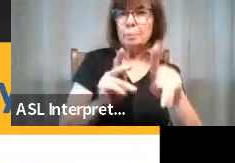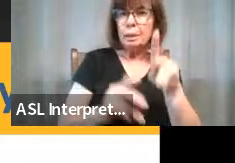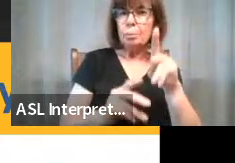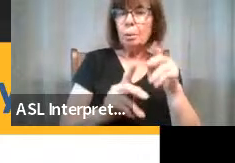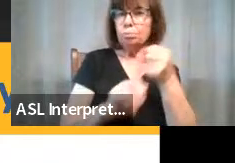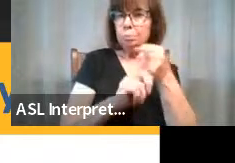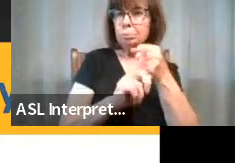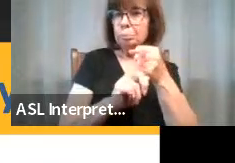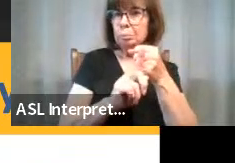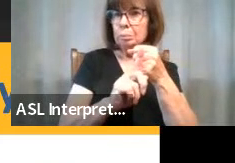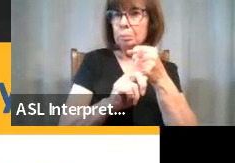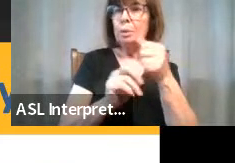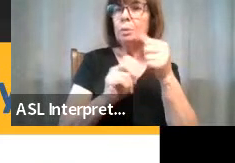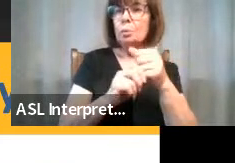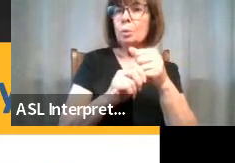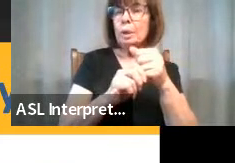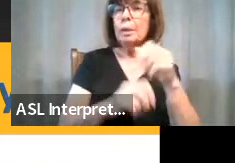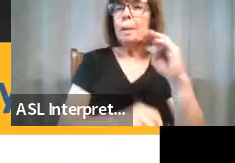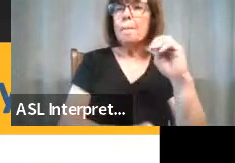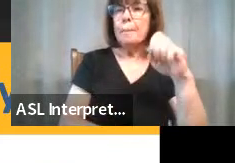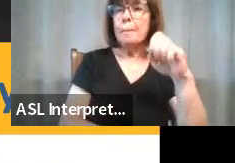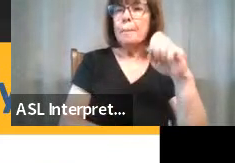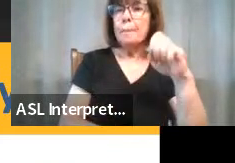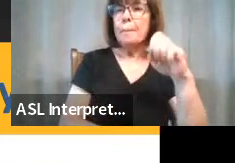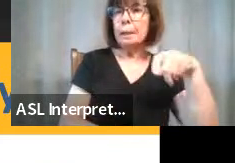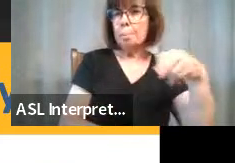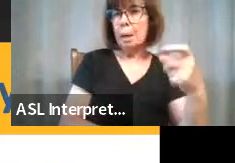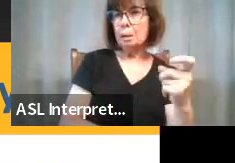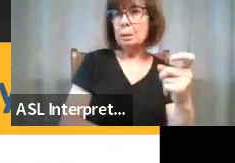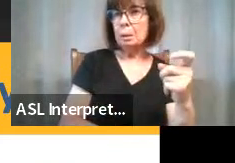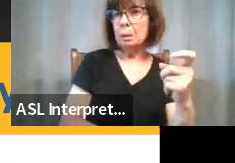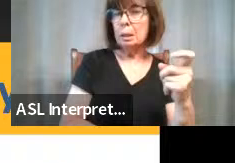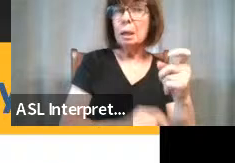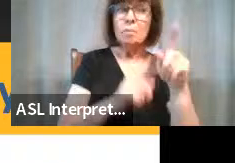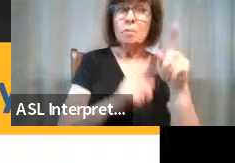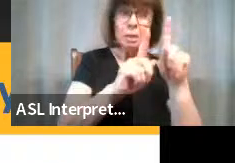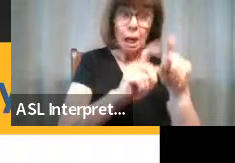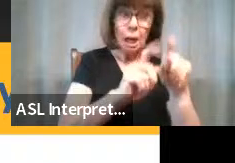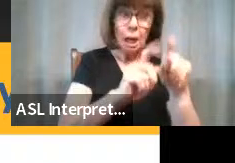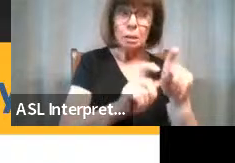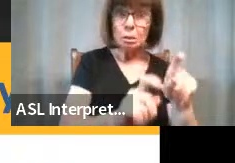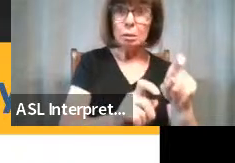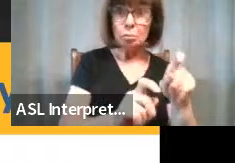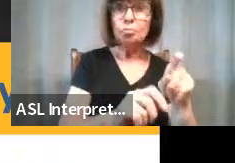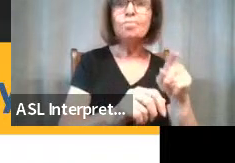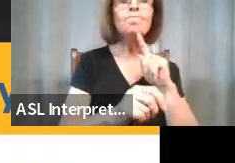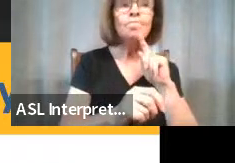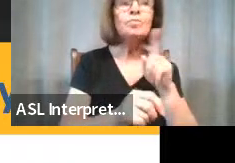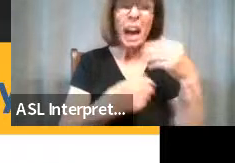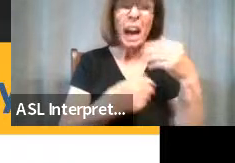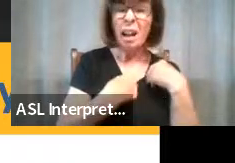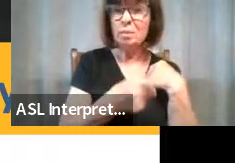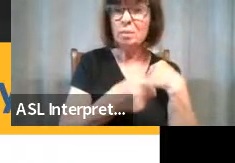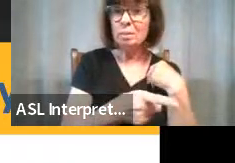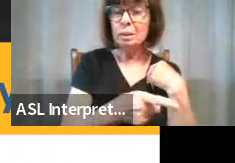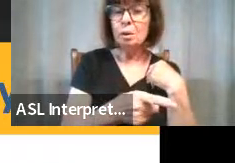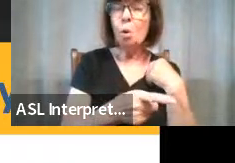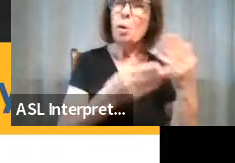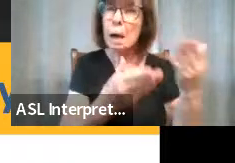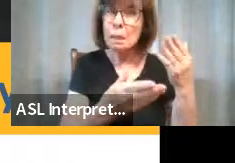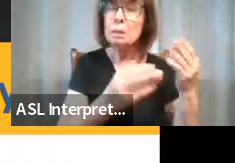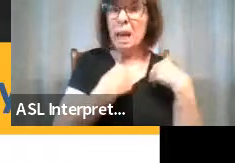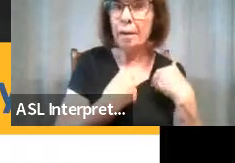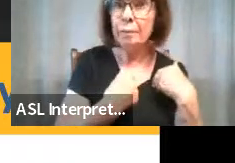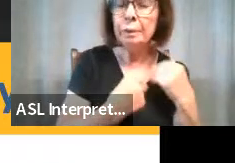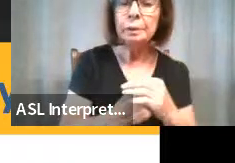monkeypox that have tested either confirmed with monkeypox or probable monkeypox. Monkeypox infections